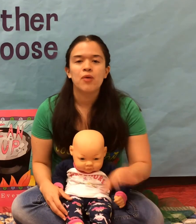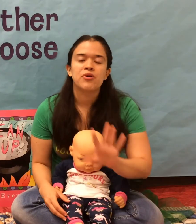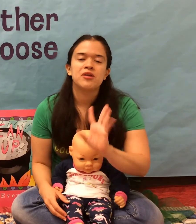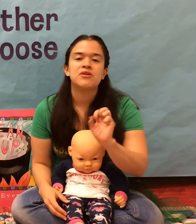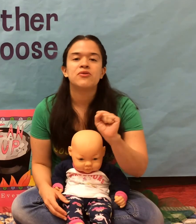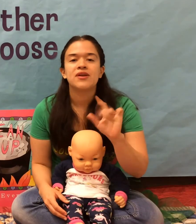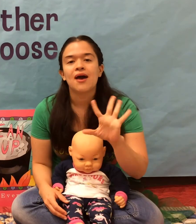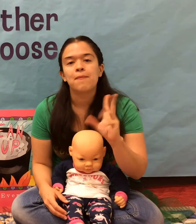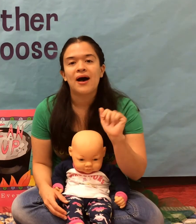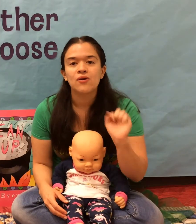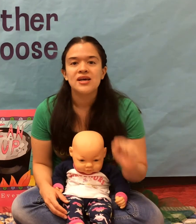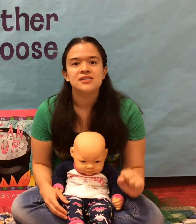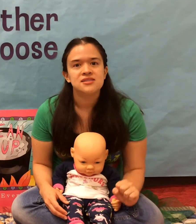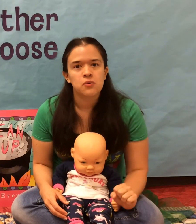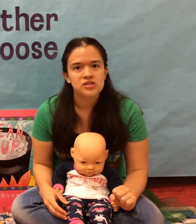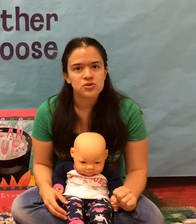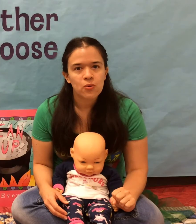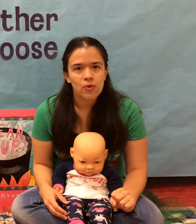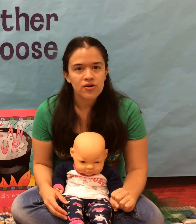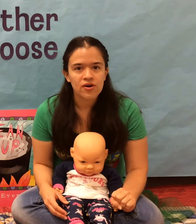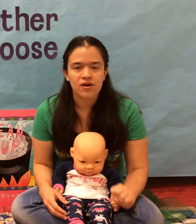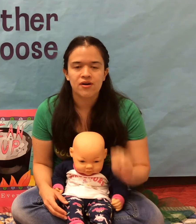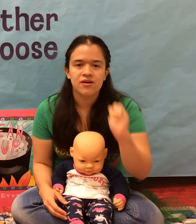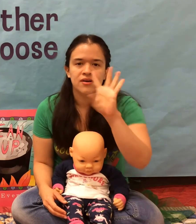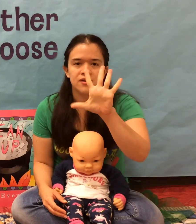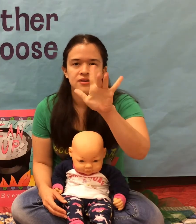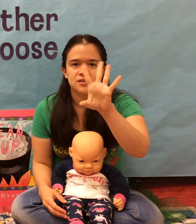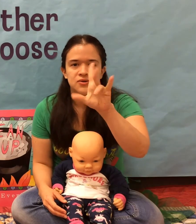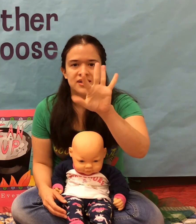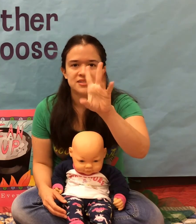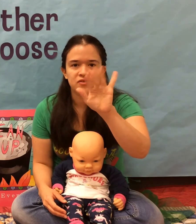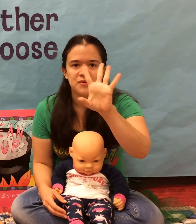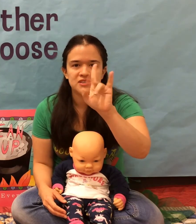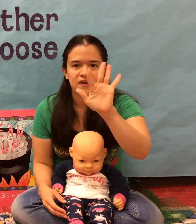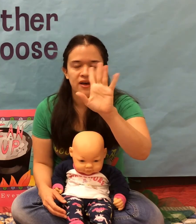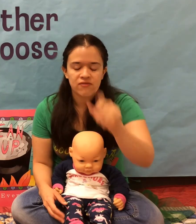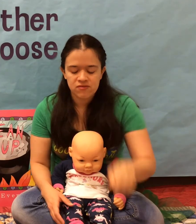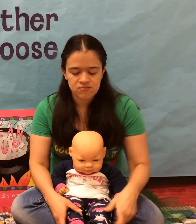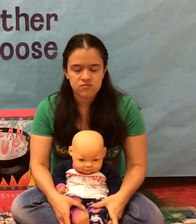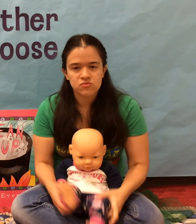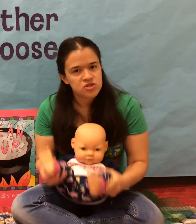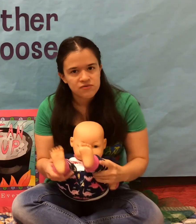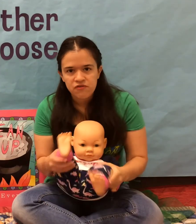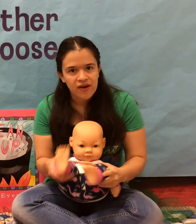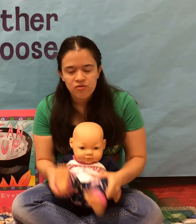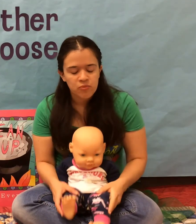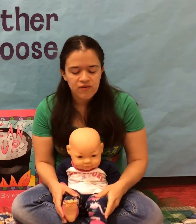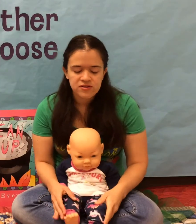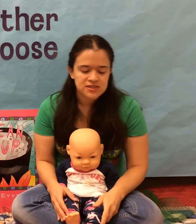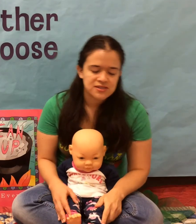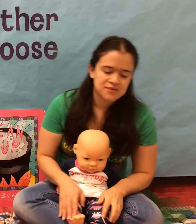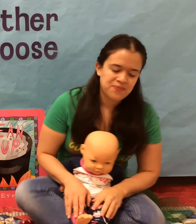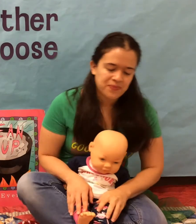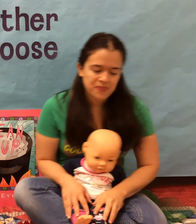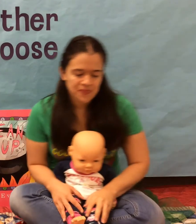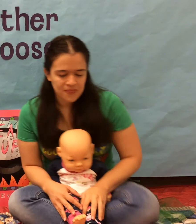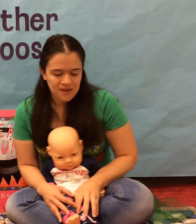we're going to be learning about sequential order. So can I see everybody's five? Whichever five their preference is.